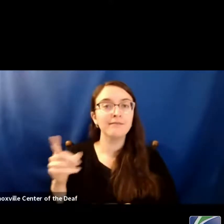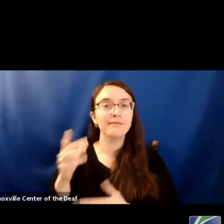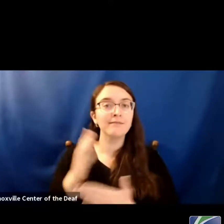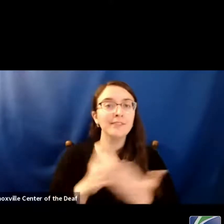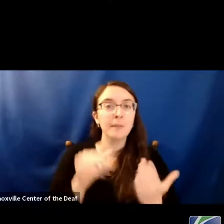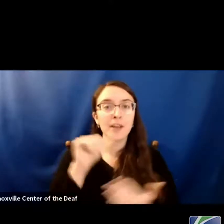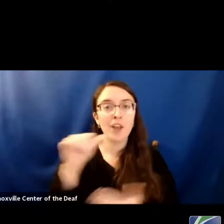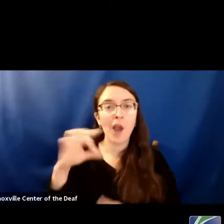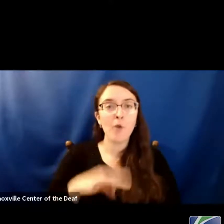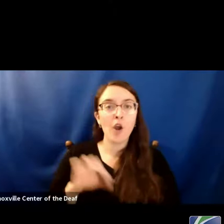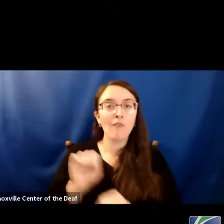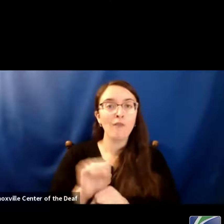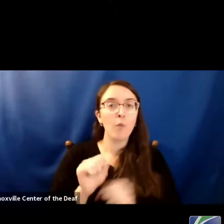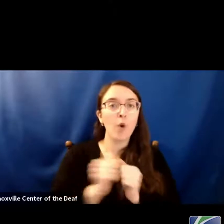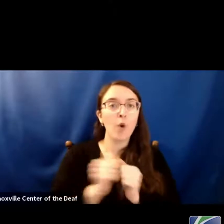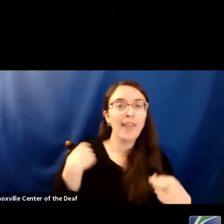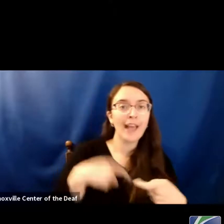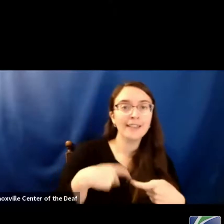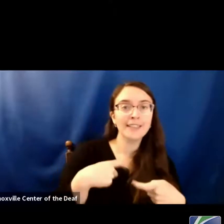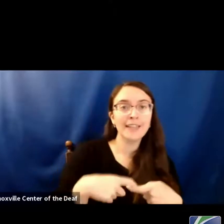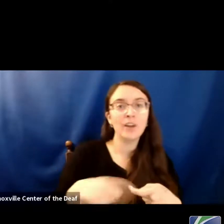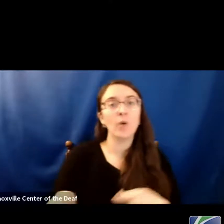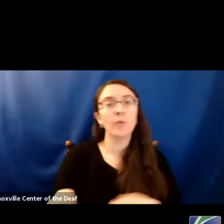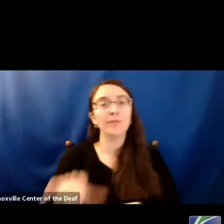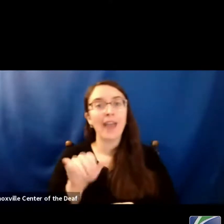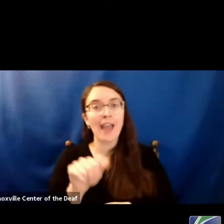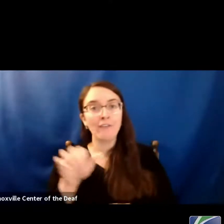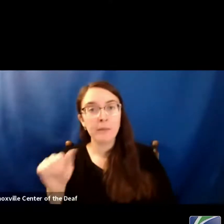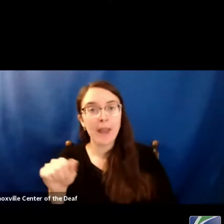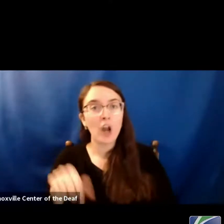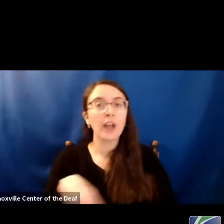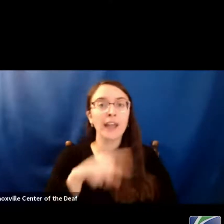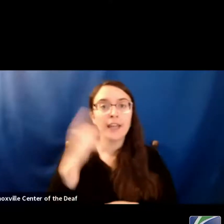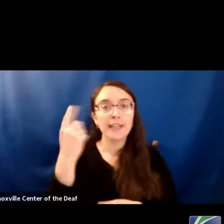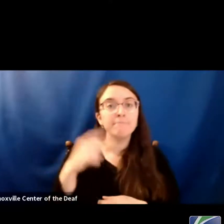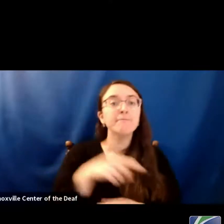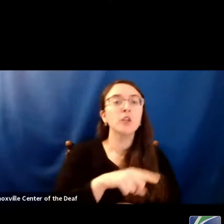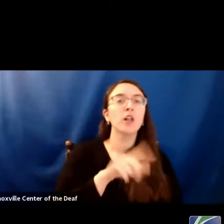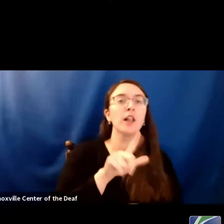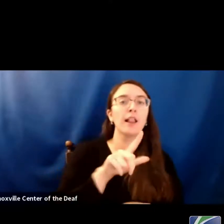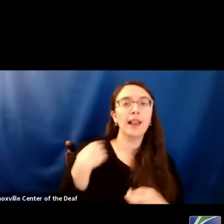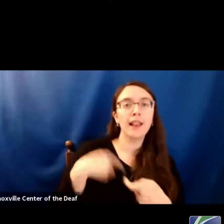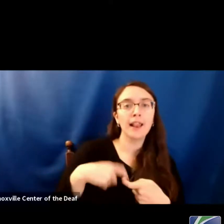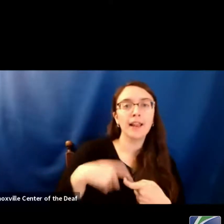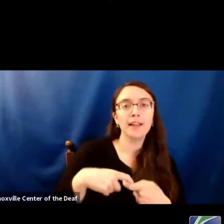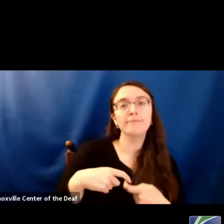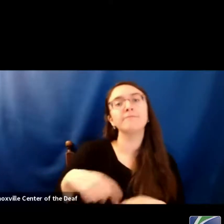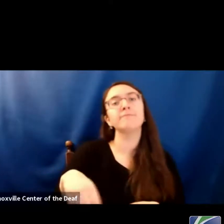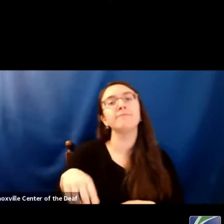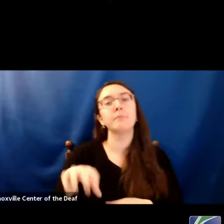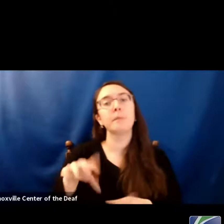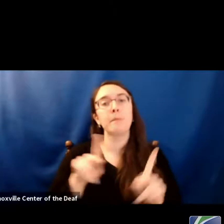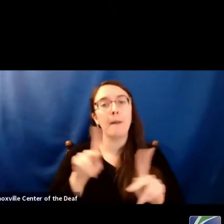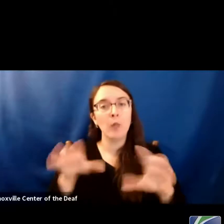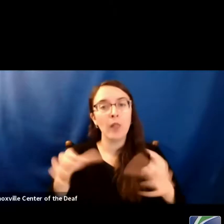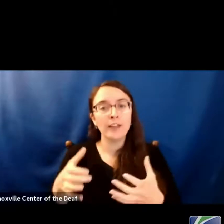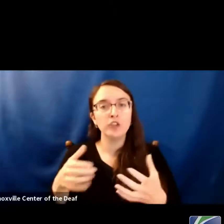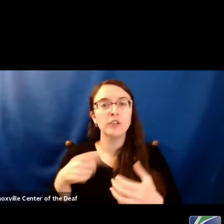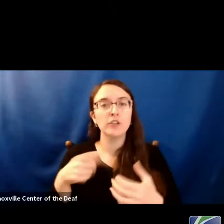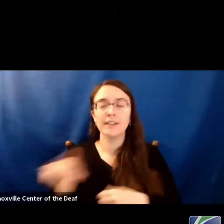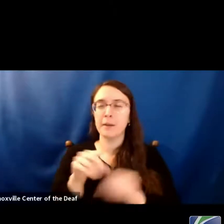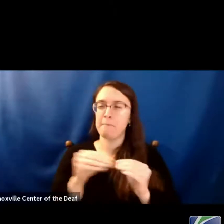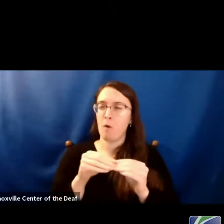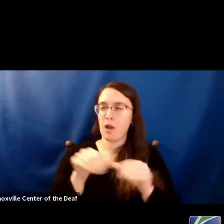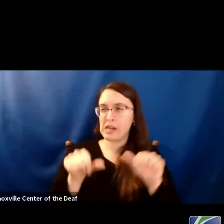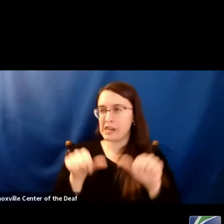population, the African American population, the immigrant population, where we see a lot of vaccine hesitancy, to create some messaging to